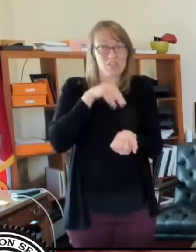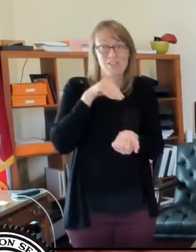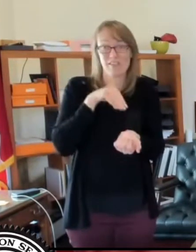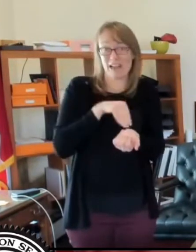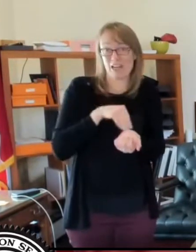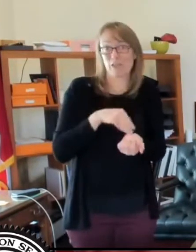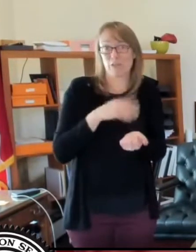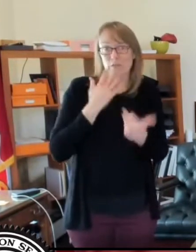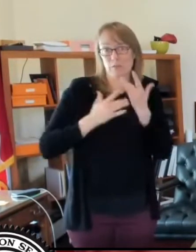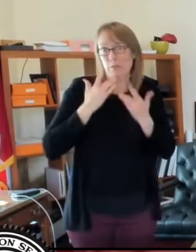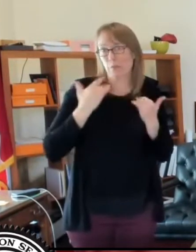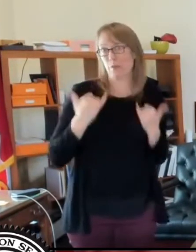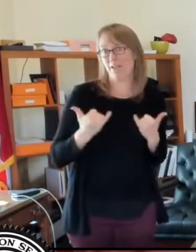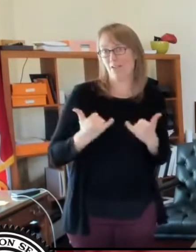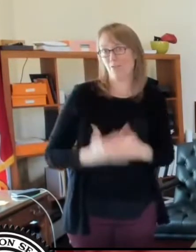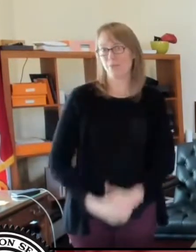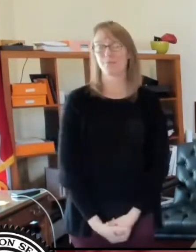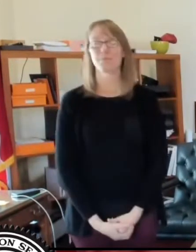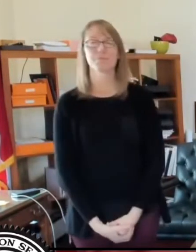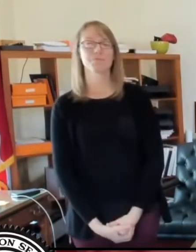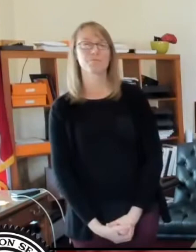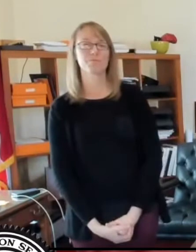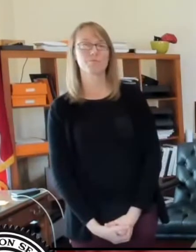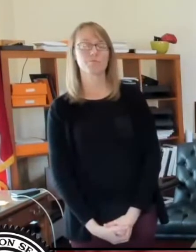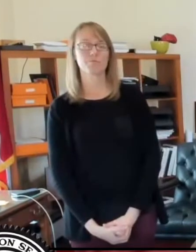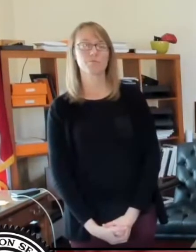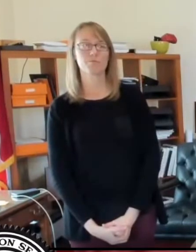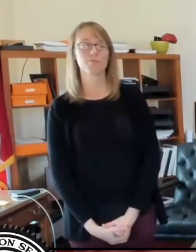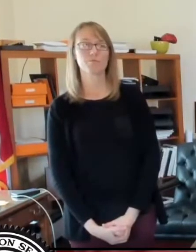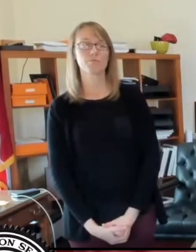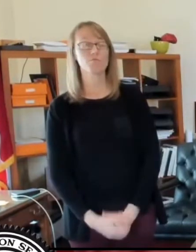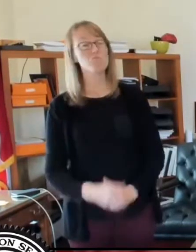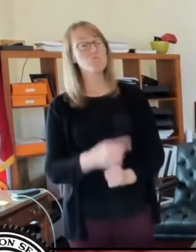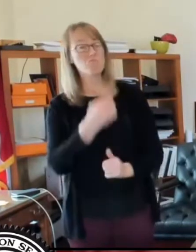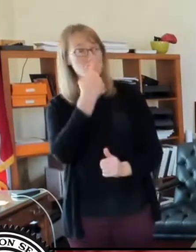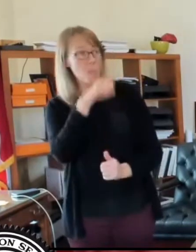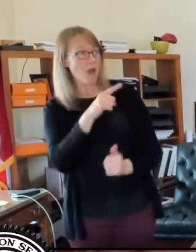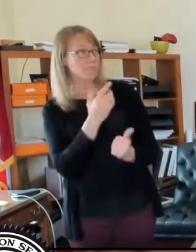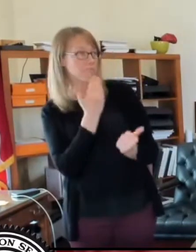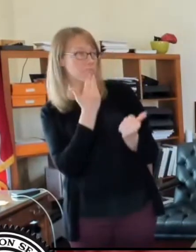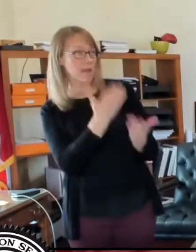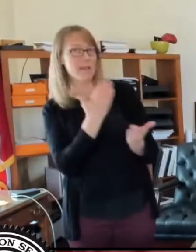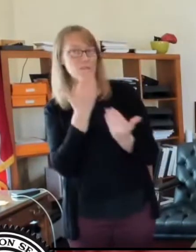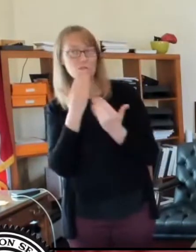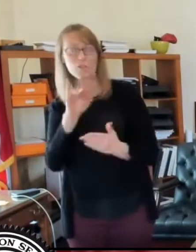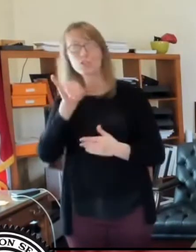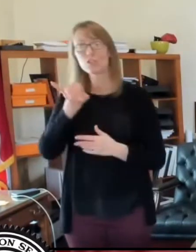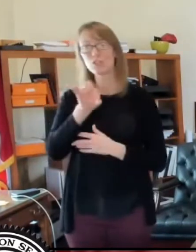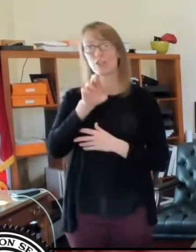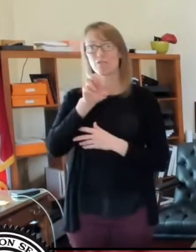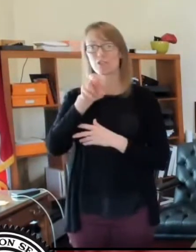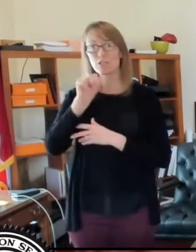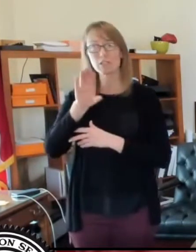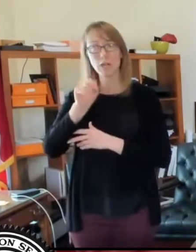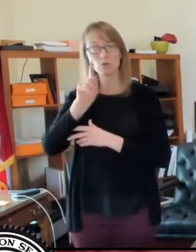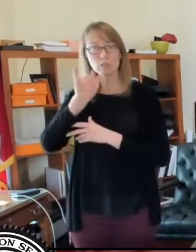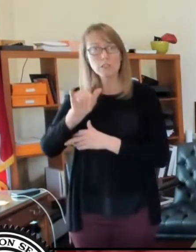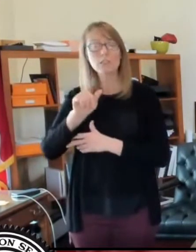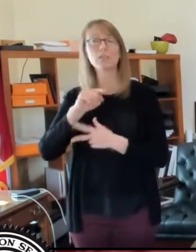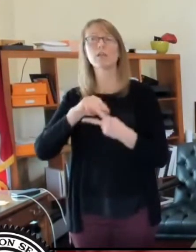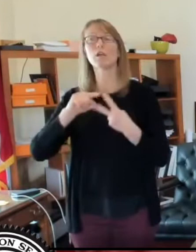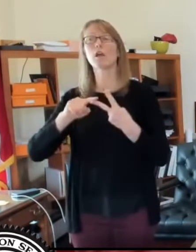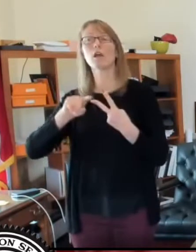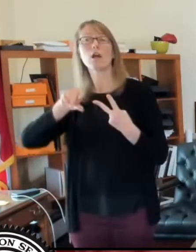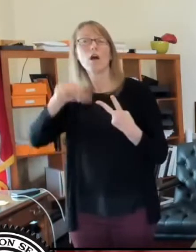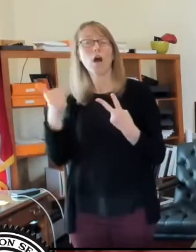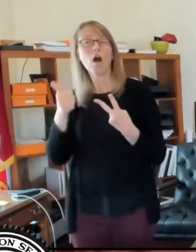commend places like Jefferson County and places like Washington, Missouri that have issued mask mandates and other restrictions when they previously had